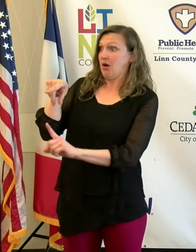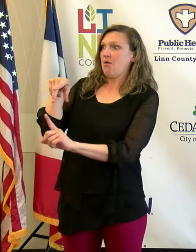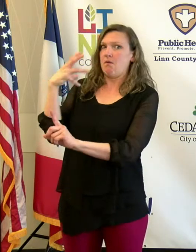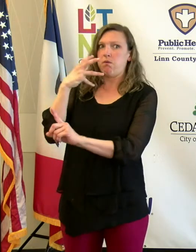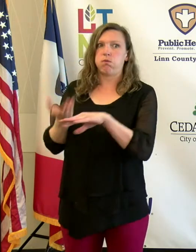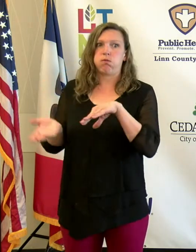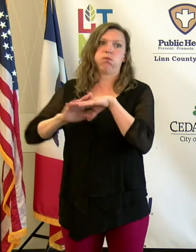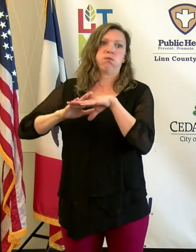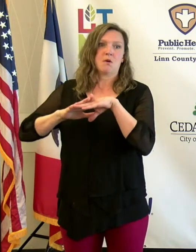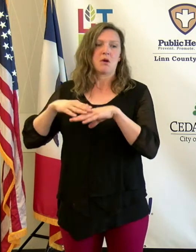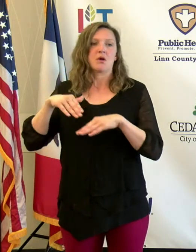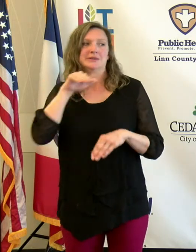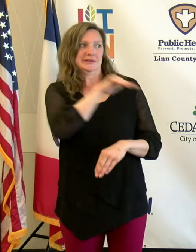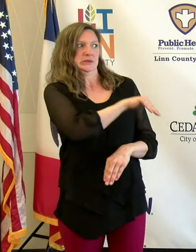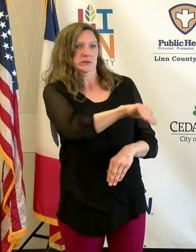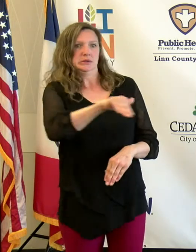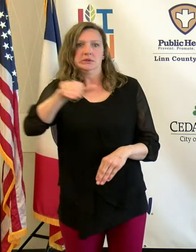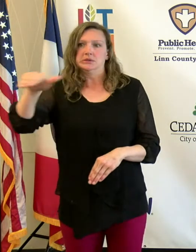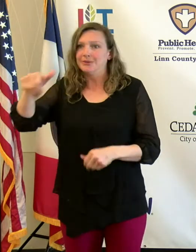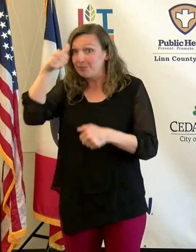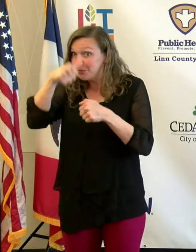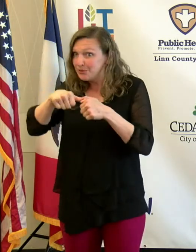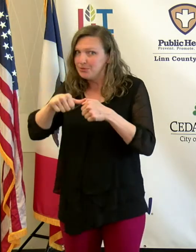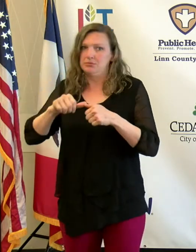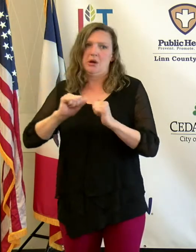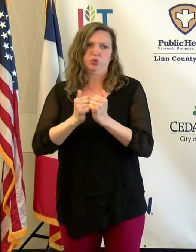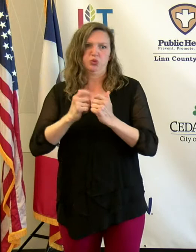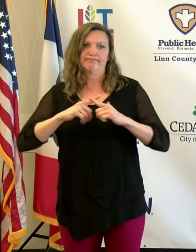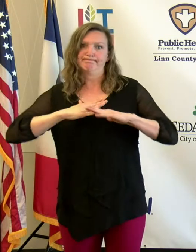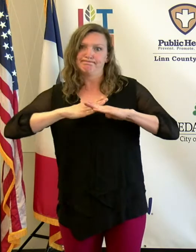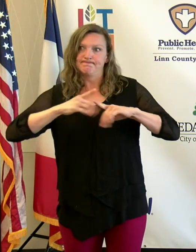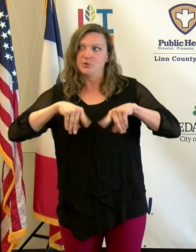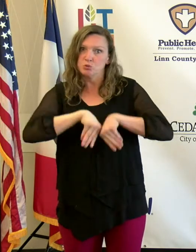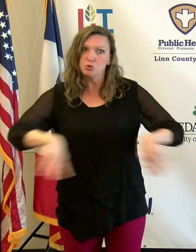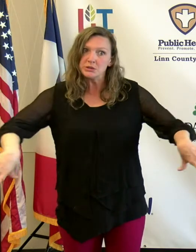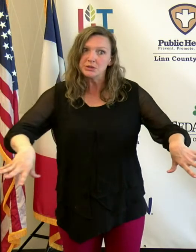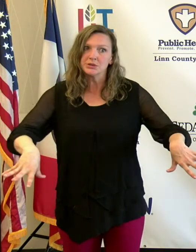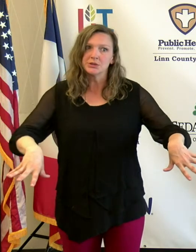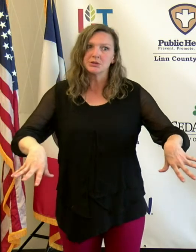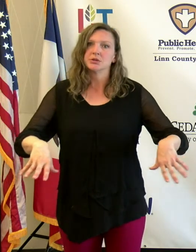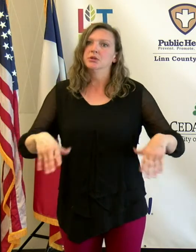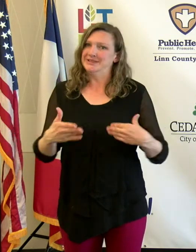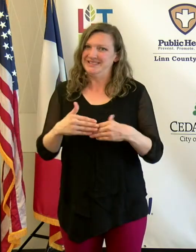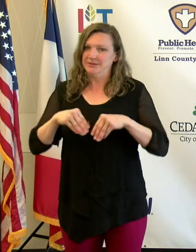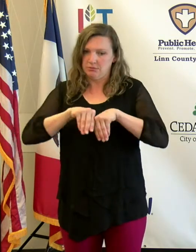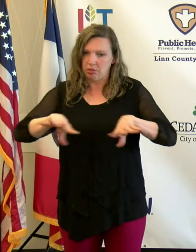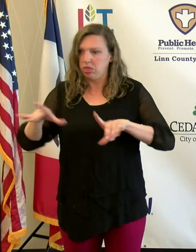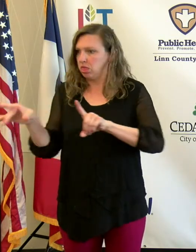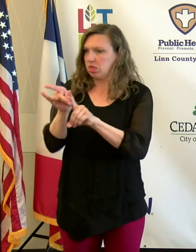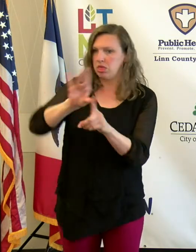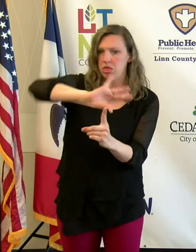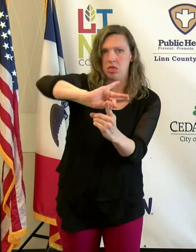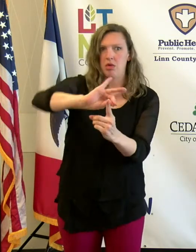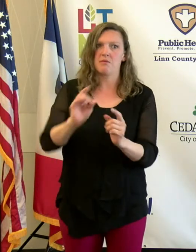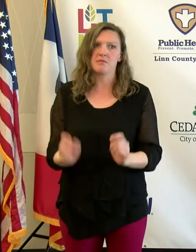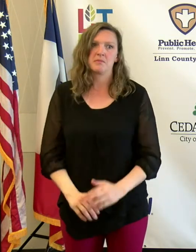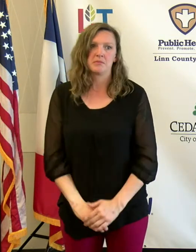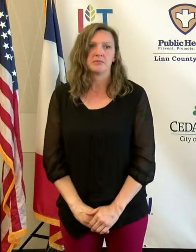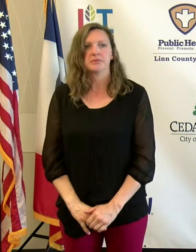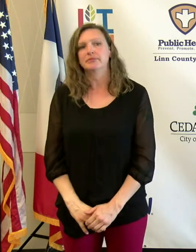we continue to have community spread of this virus. All people are at risk of contracting this